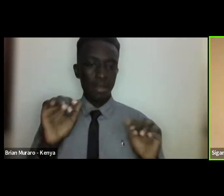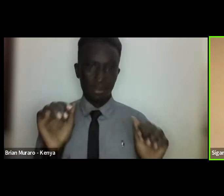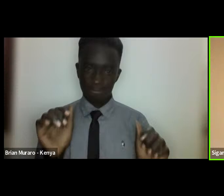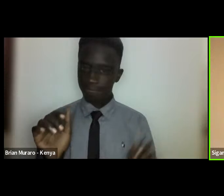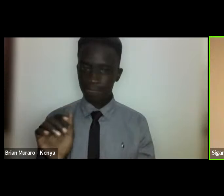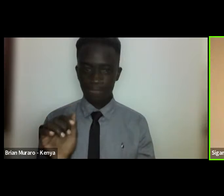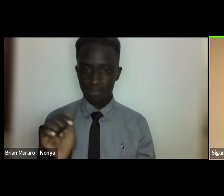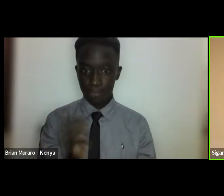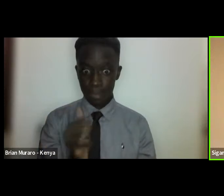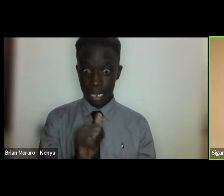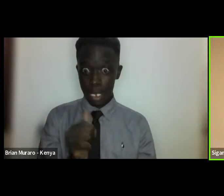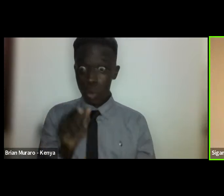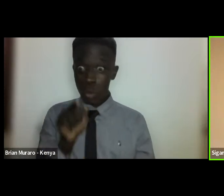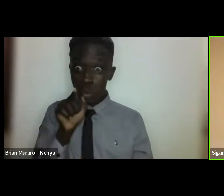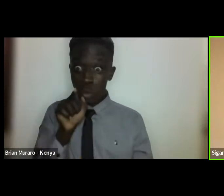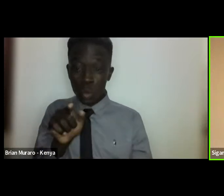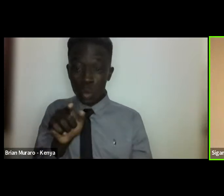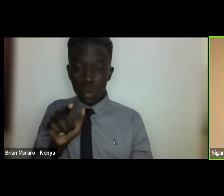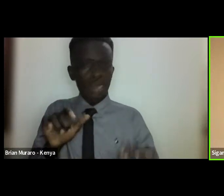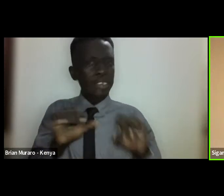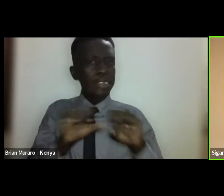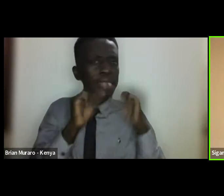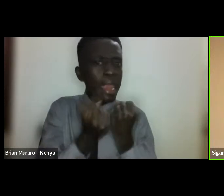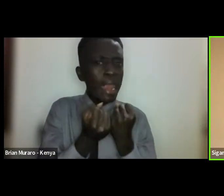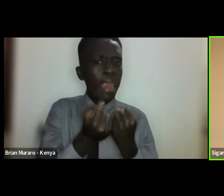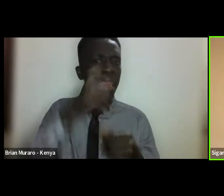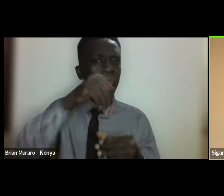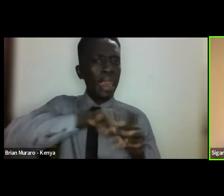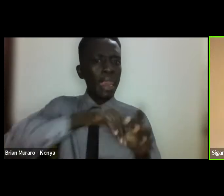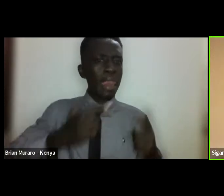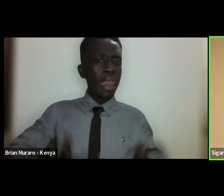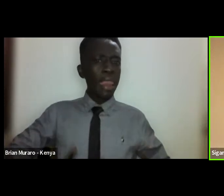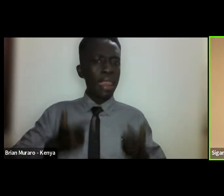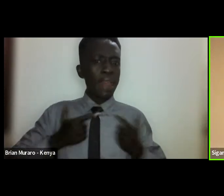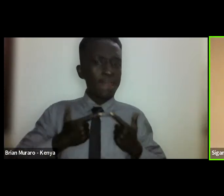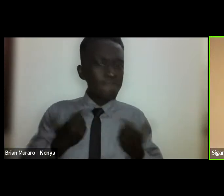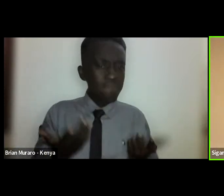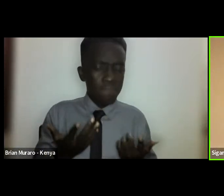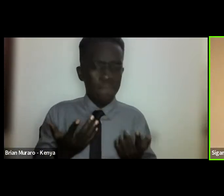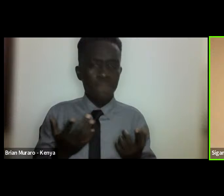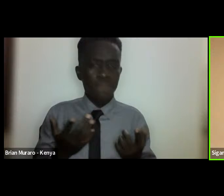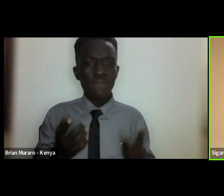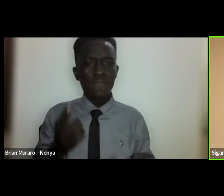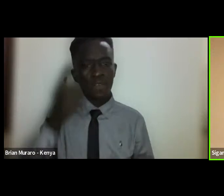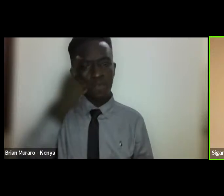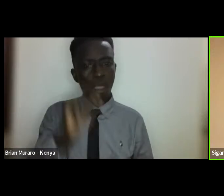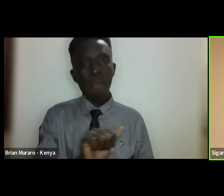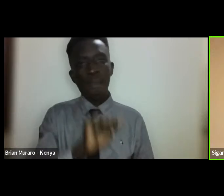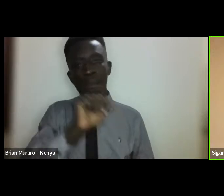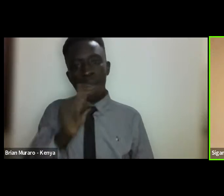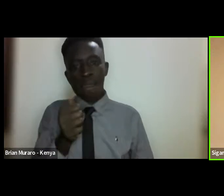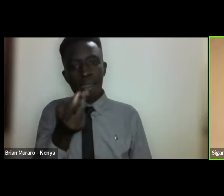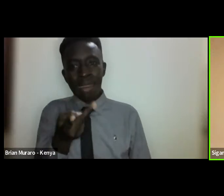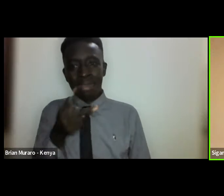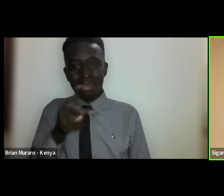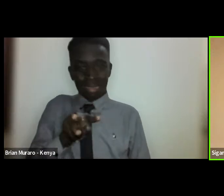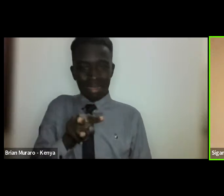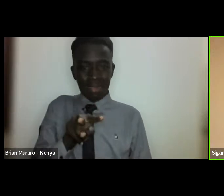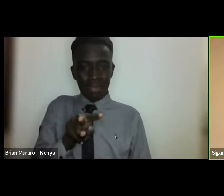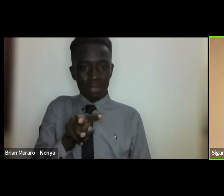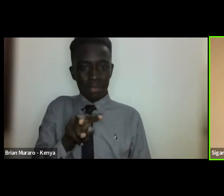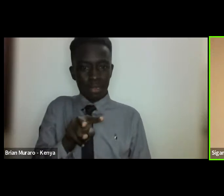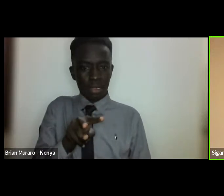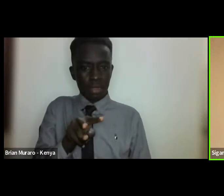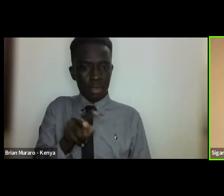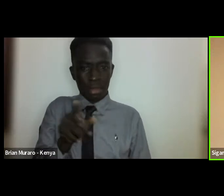socialization in life has for an alternative pedagogy. So there's no relationship between the